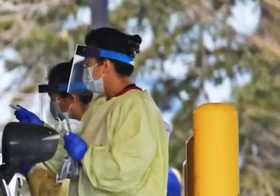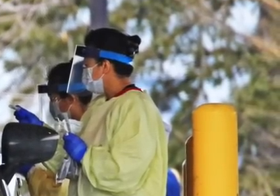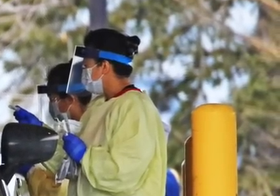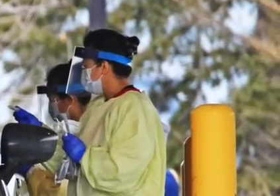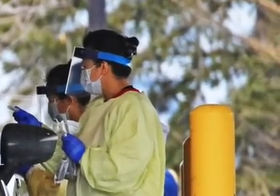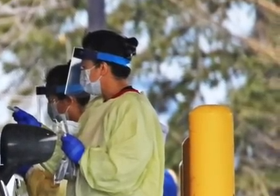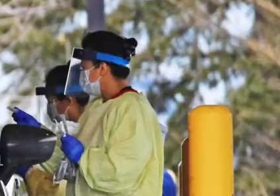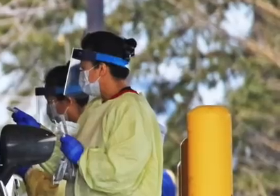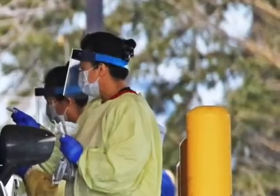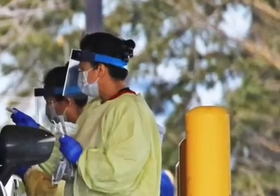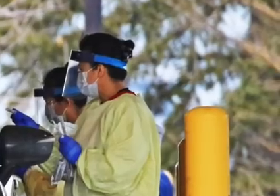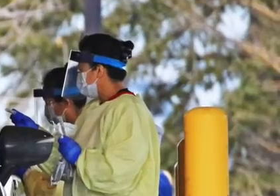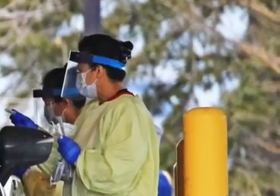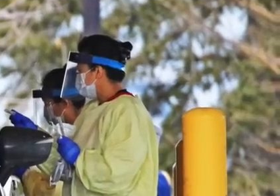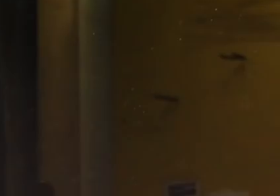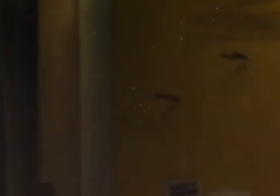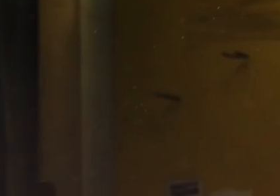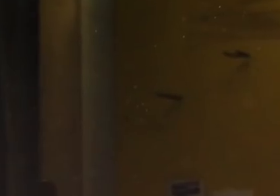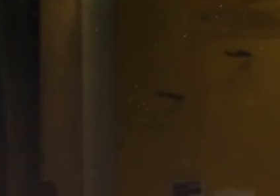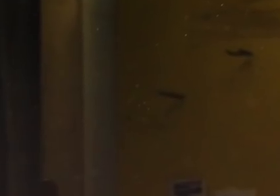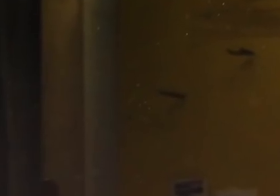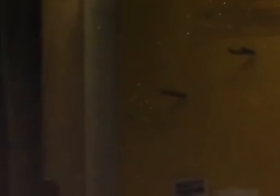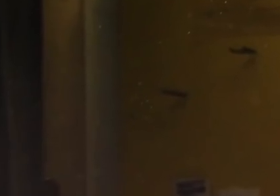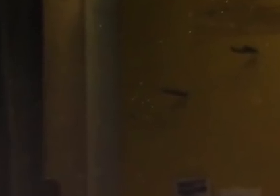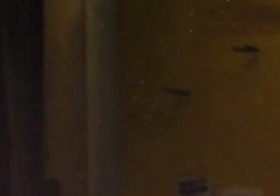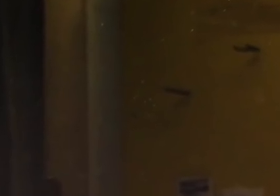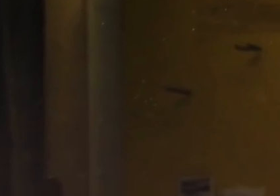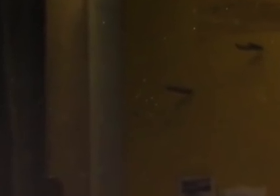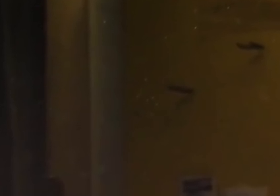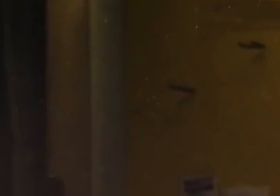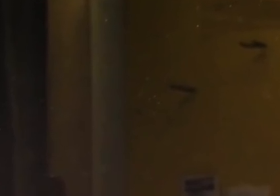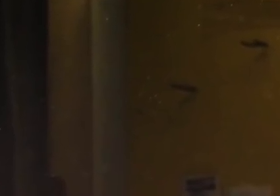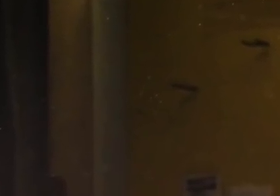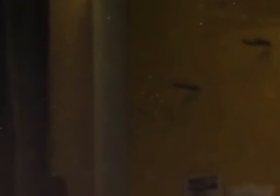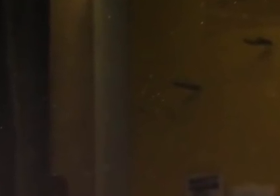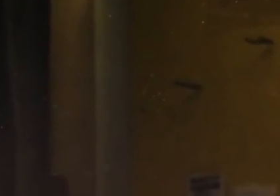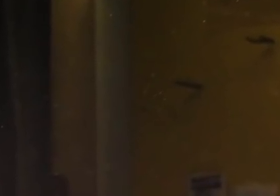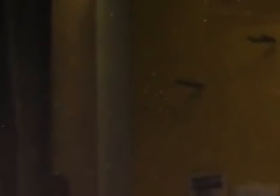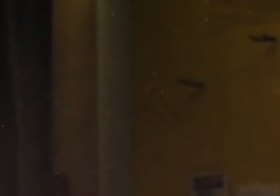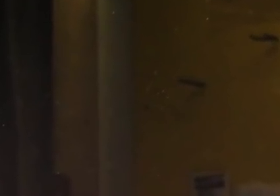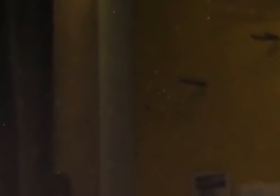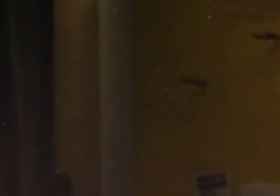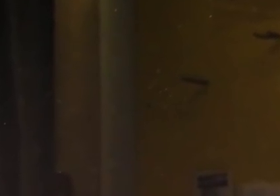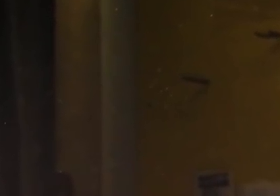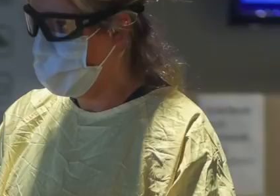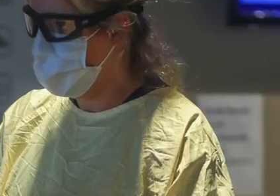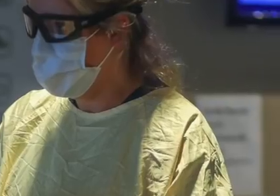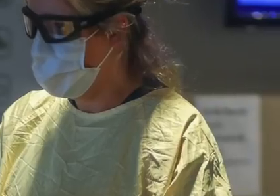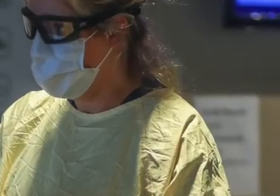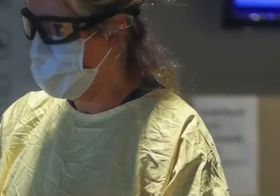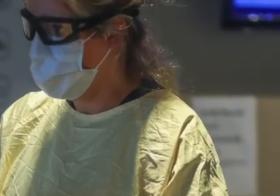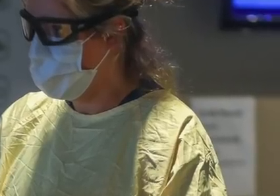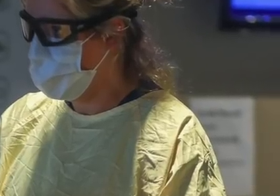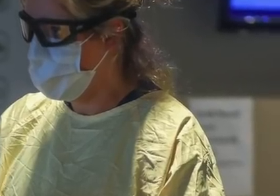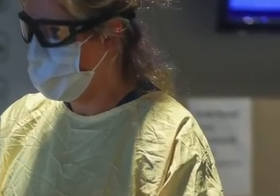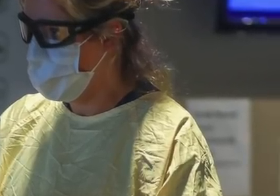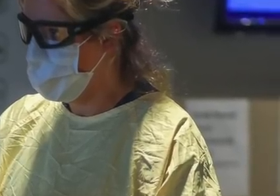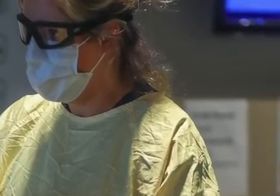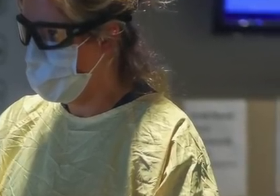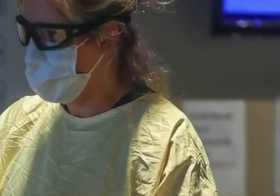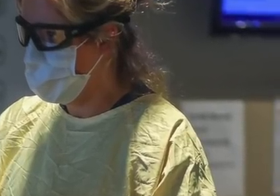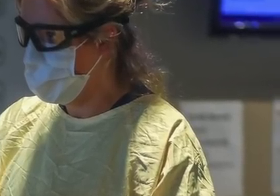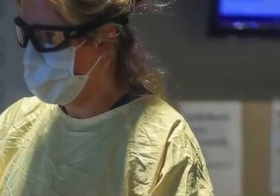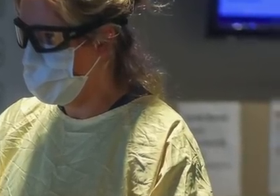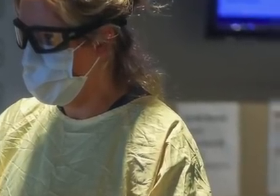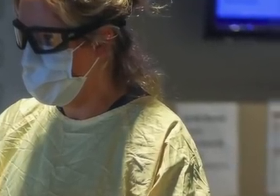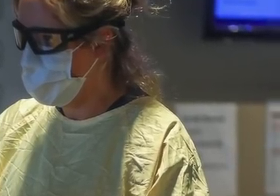to run more daily tests, we started testing healthcare workers. In addition to anyone with respiratory symptoms admitted